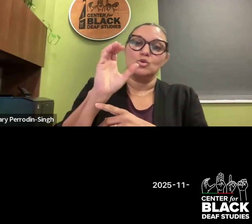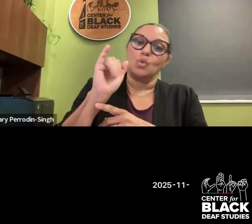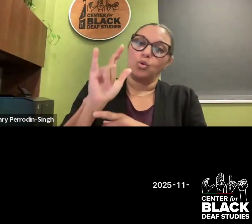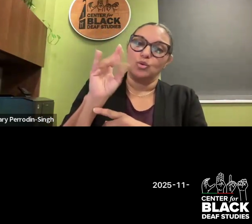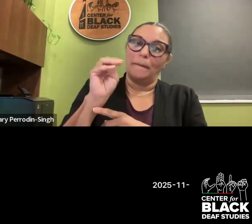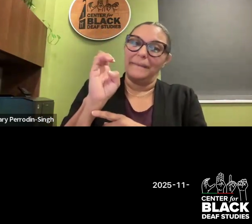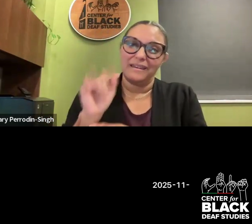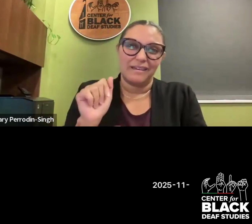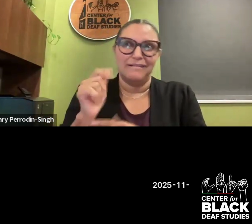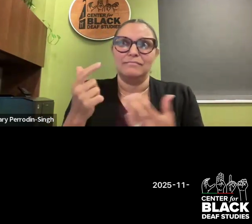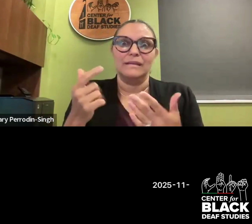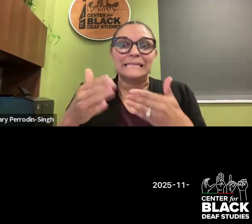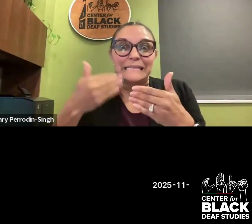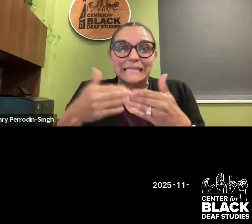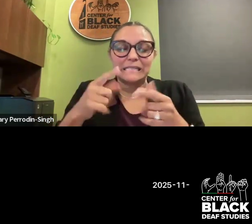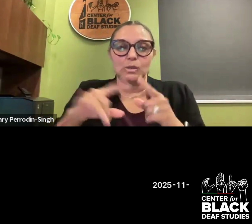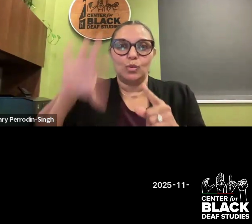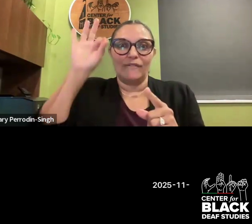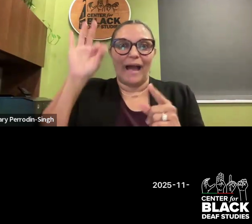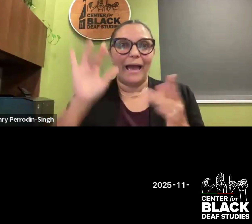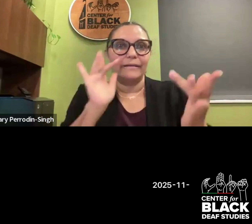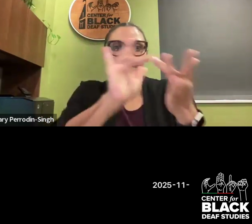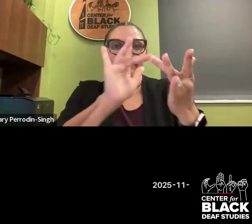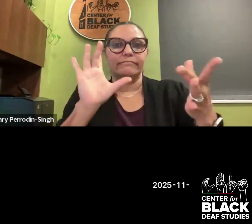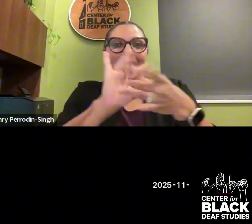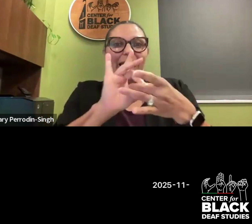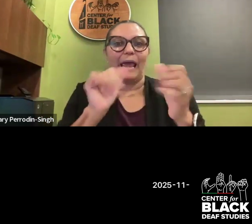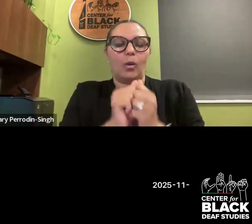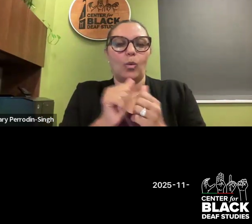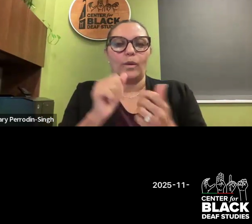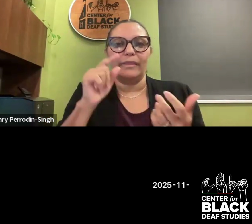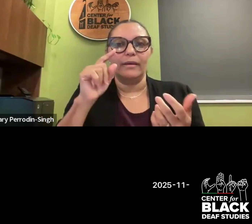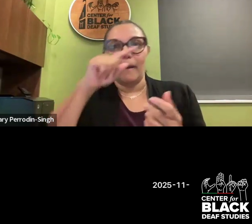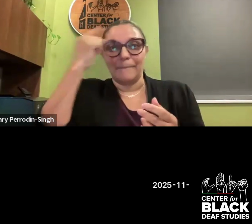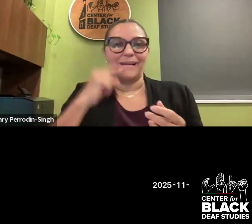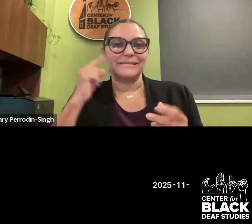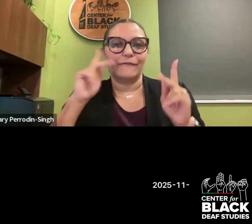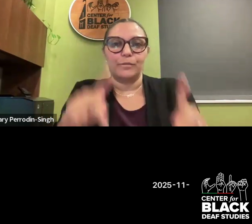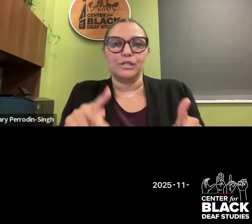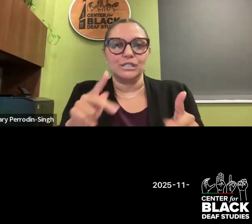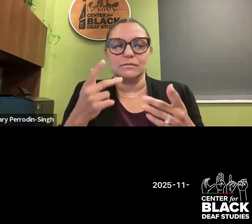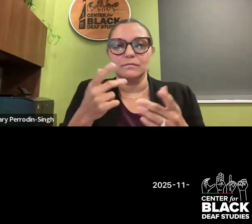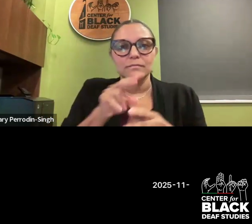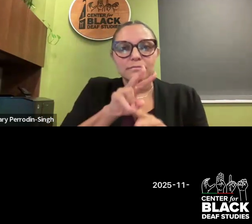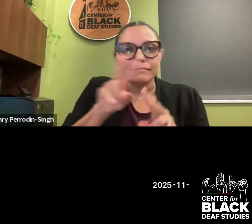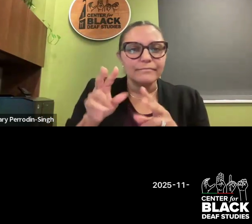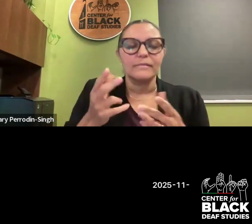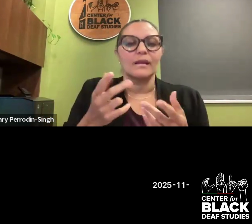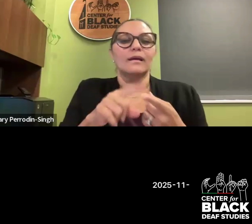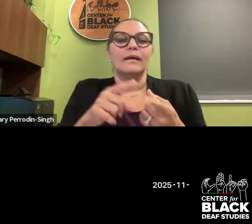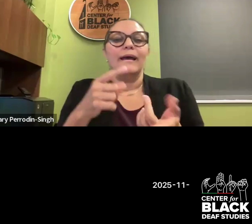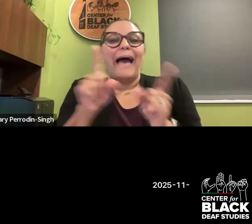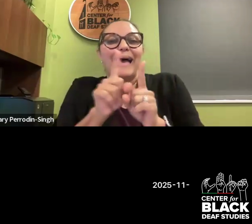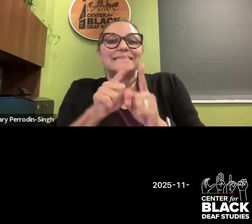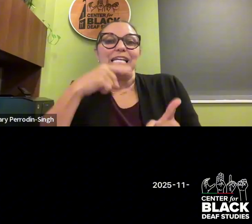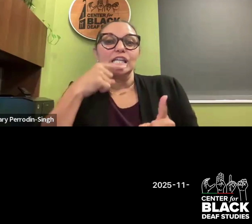We live in the age of social media as well, so it's definitely easy to find deaf professionals, deaf Black